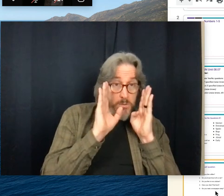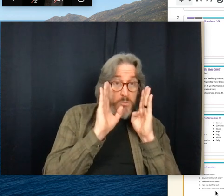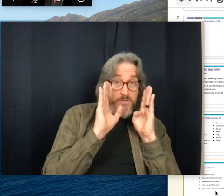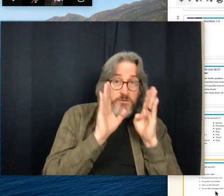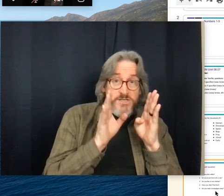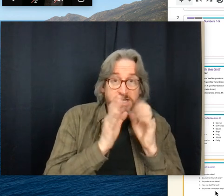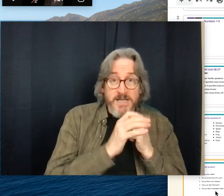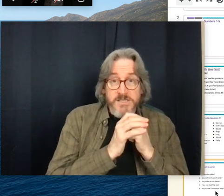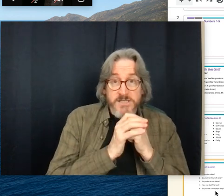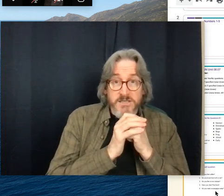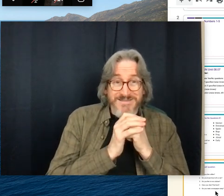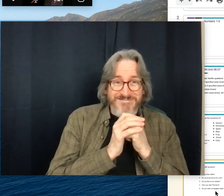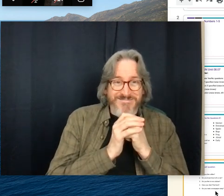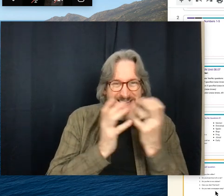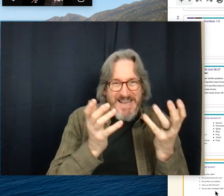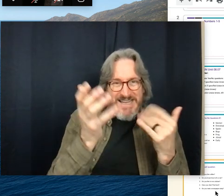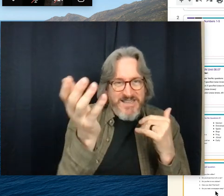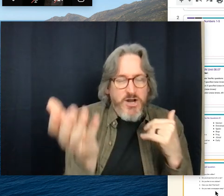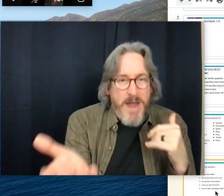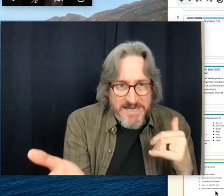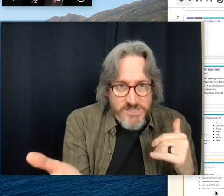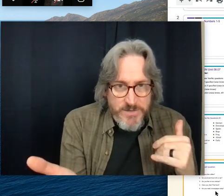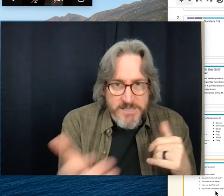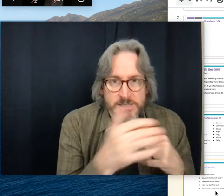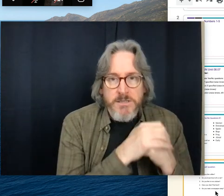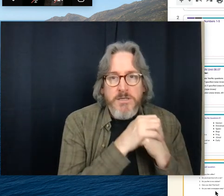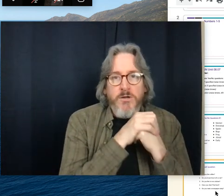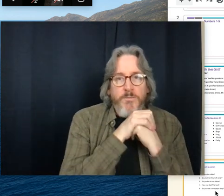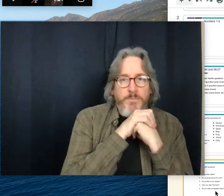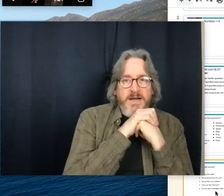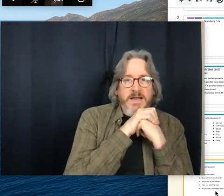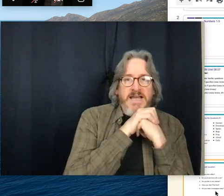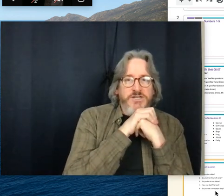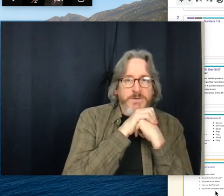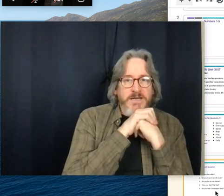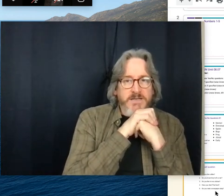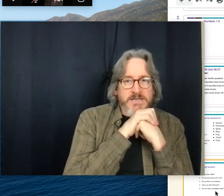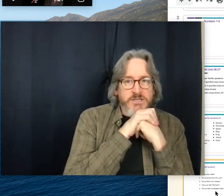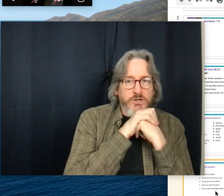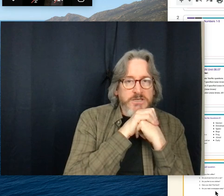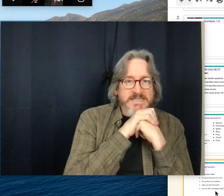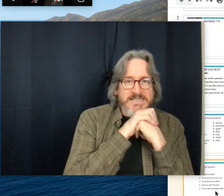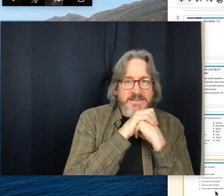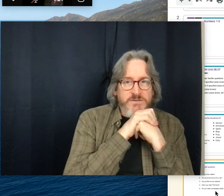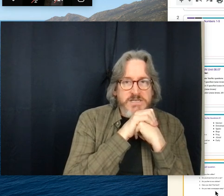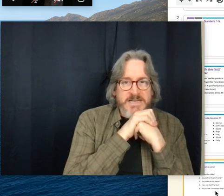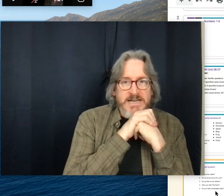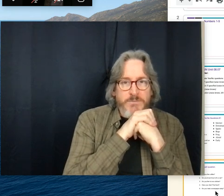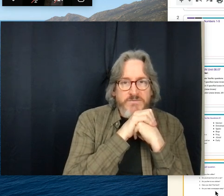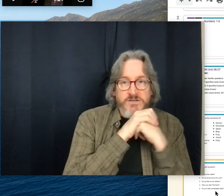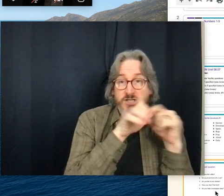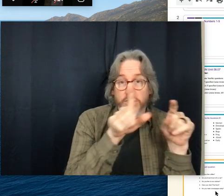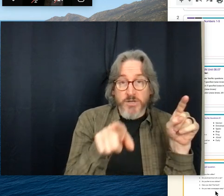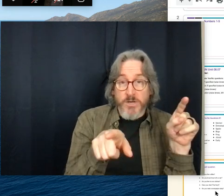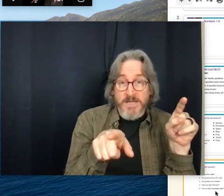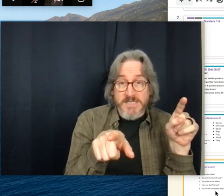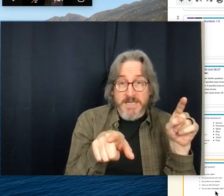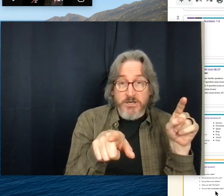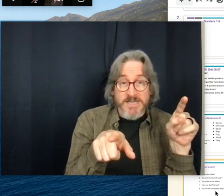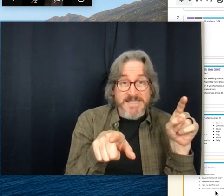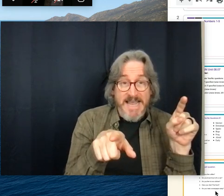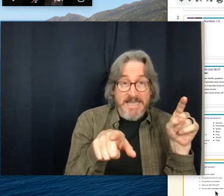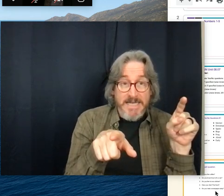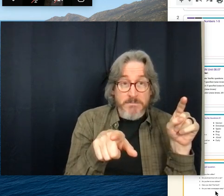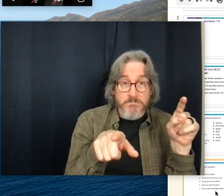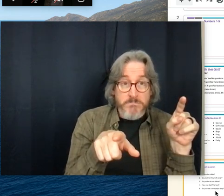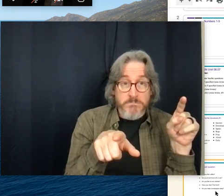so the first thing is, they don't ask you this, but as you're reading these, look to see if there's a time reference. The only one that's here